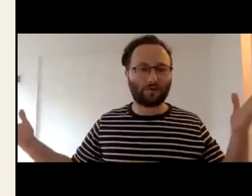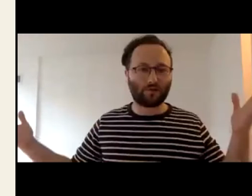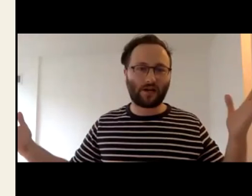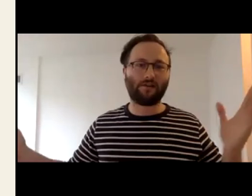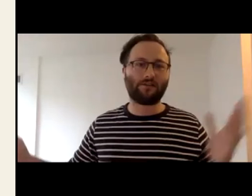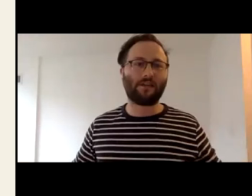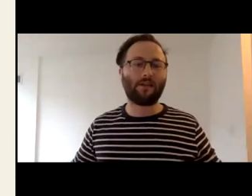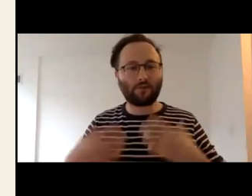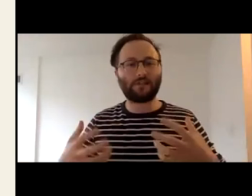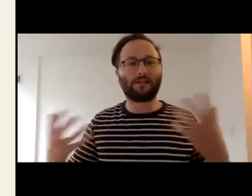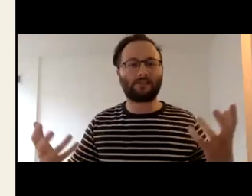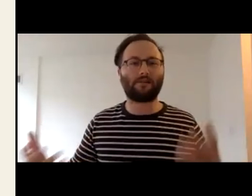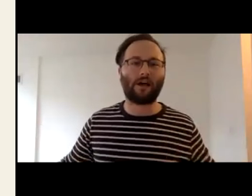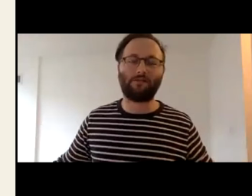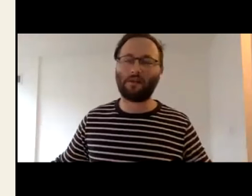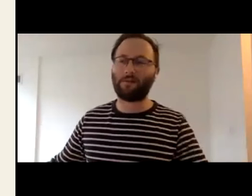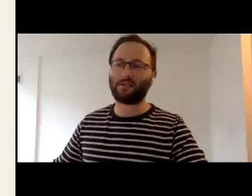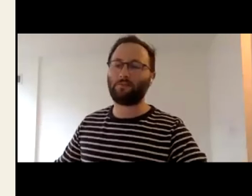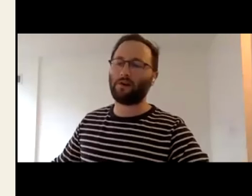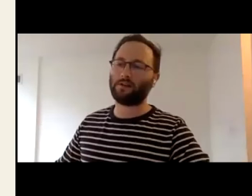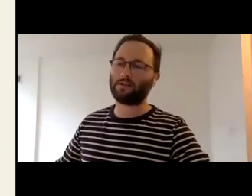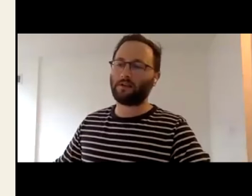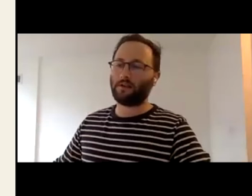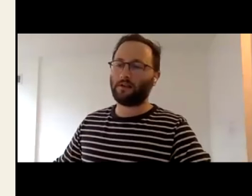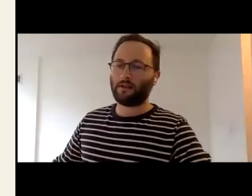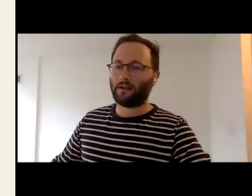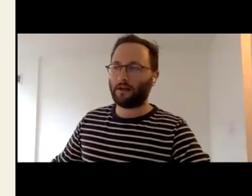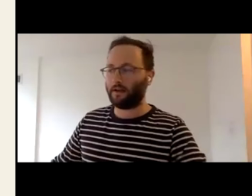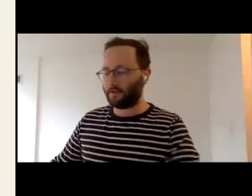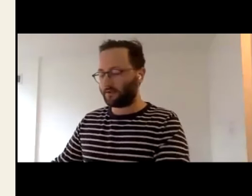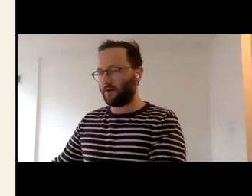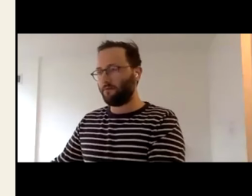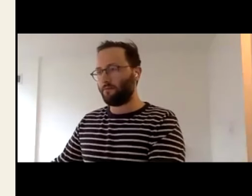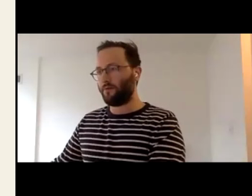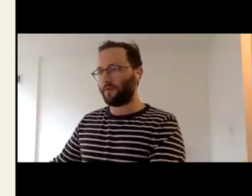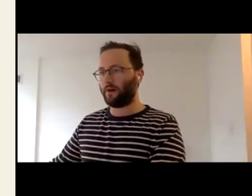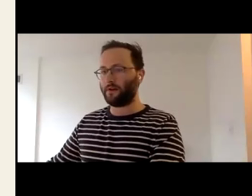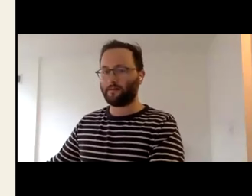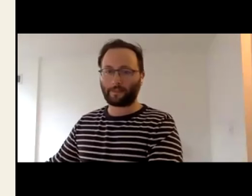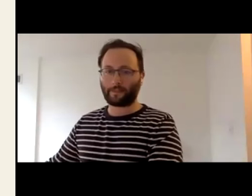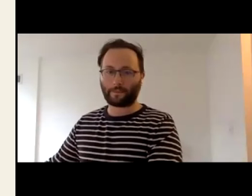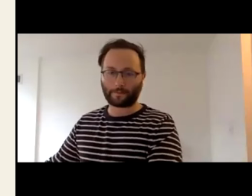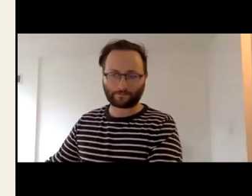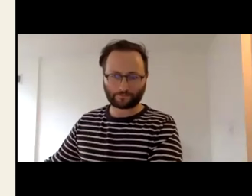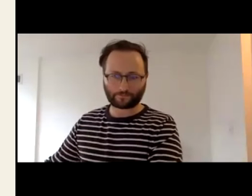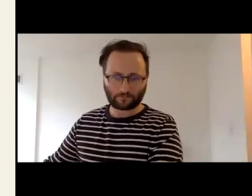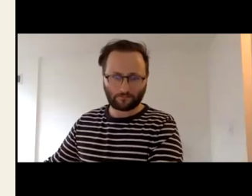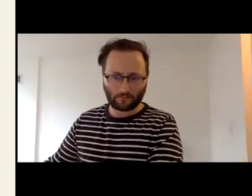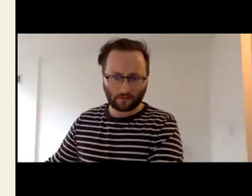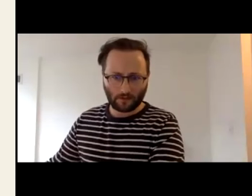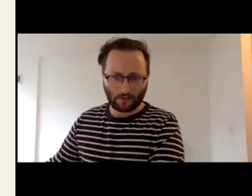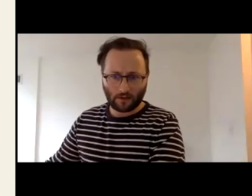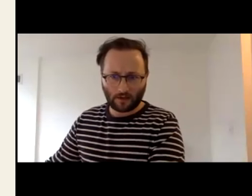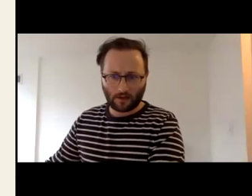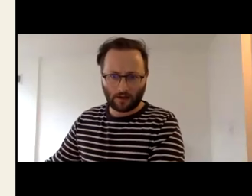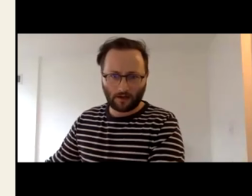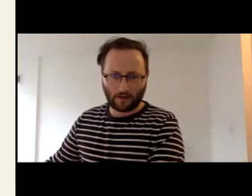when someone shares. It really does sort of liven up the experience. So moving on.